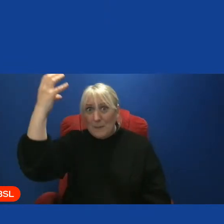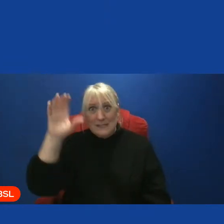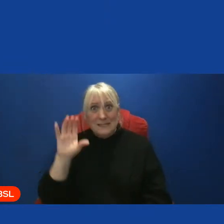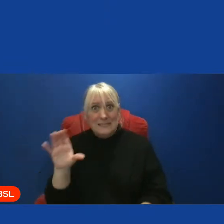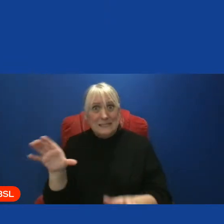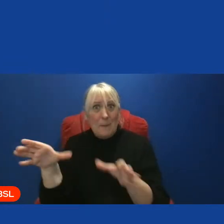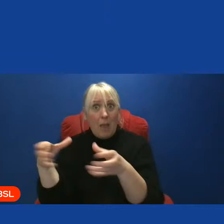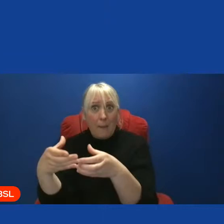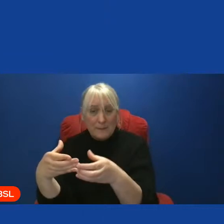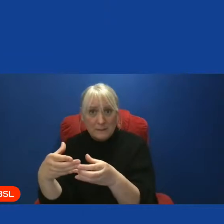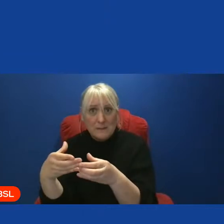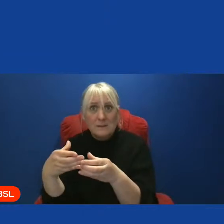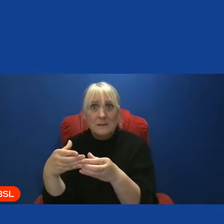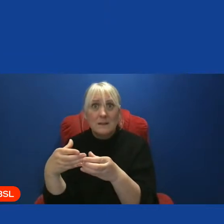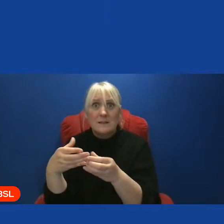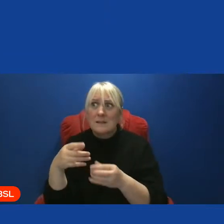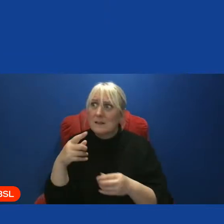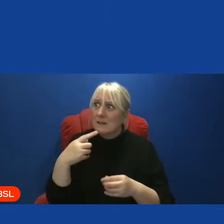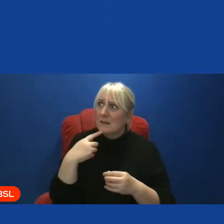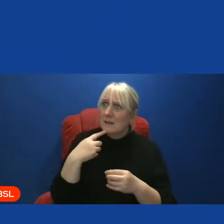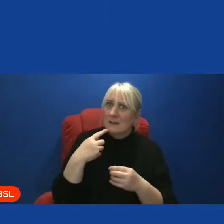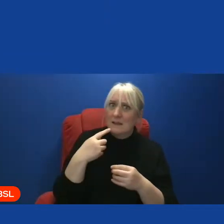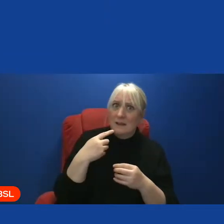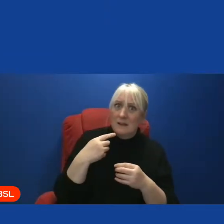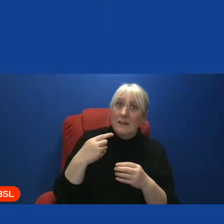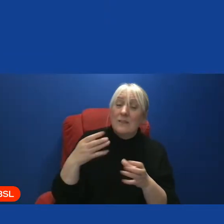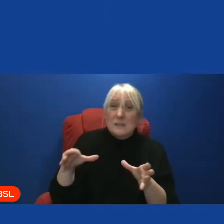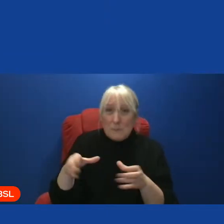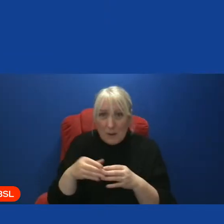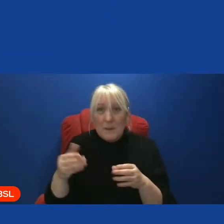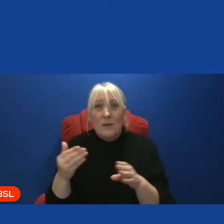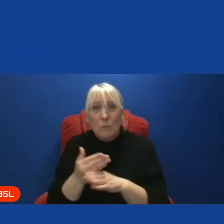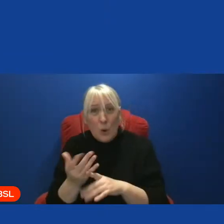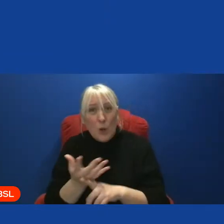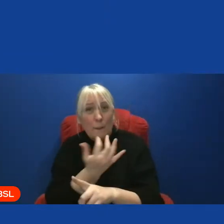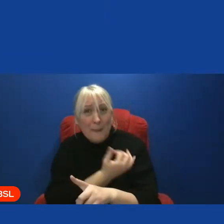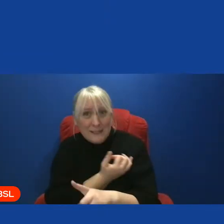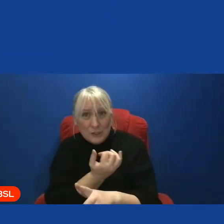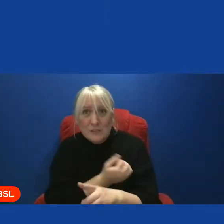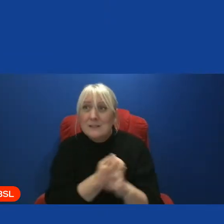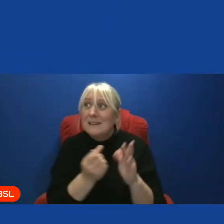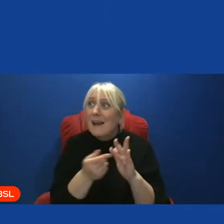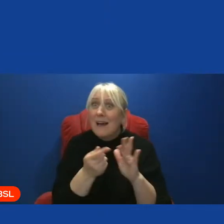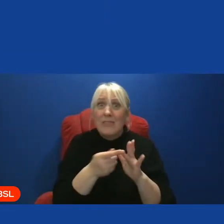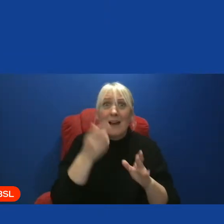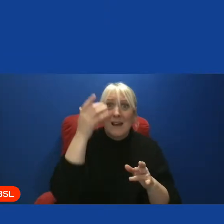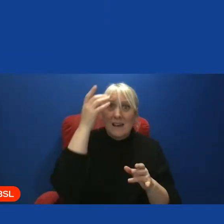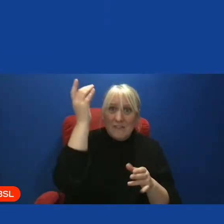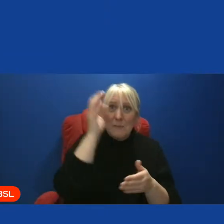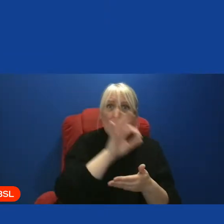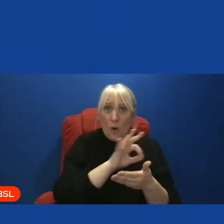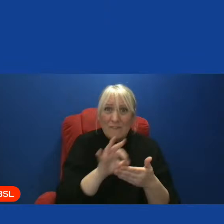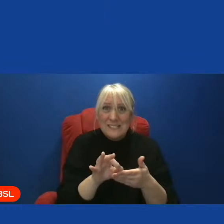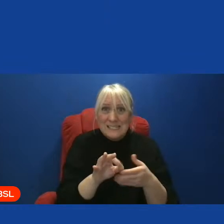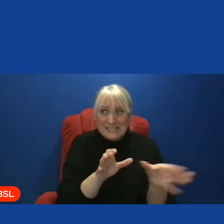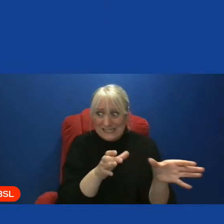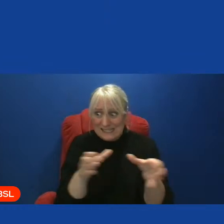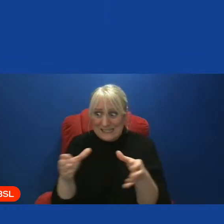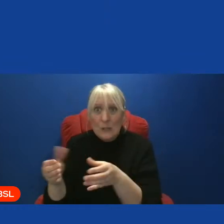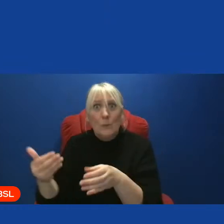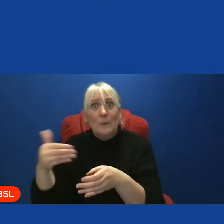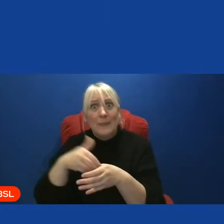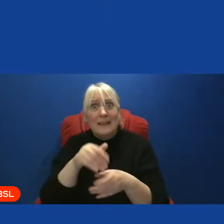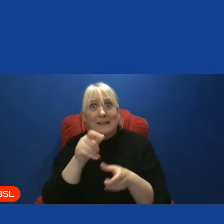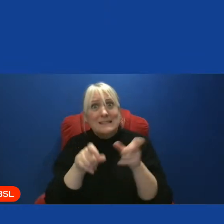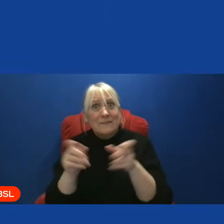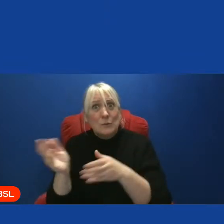government who have workers in the Department for Work and Pensions and other government officers across the civil service, where we